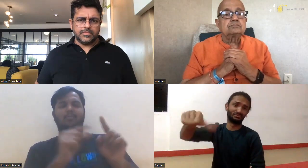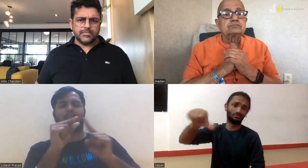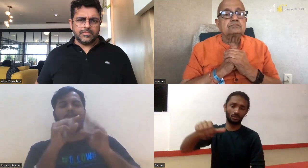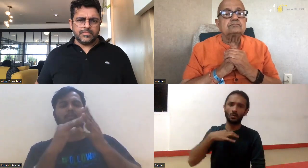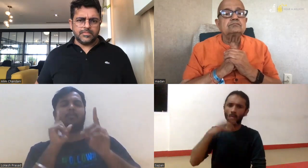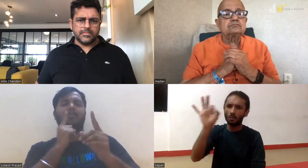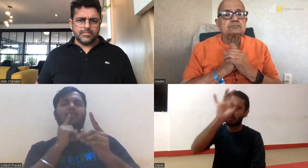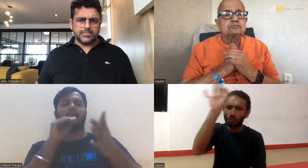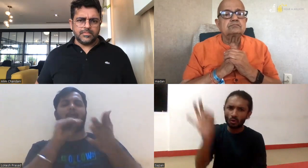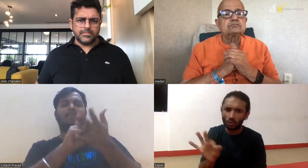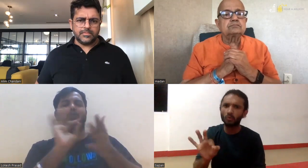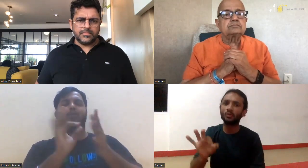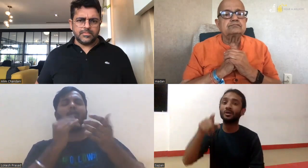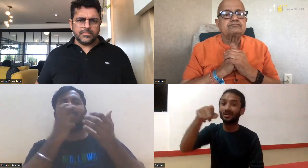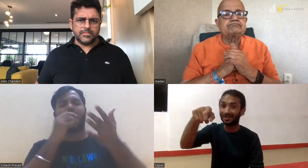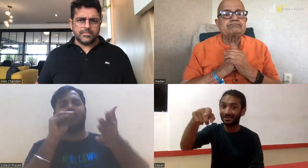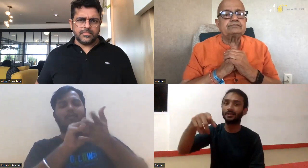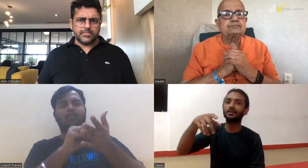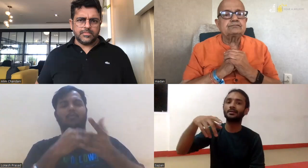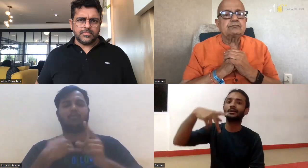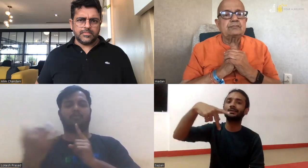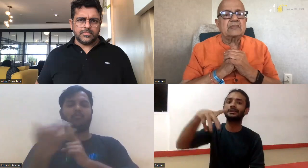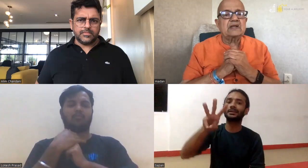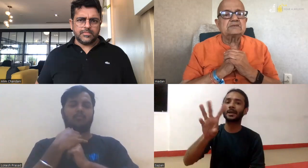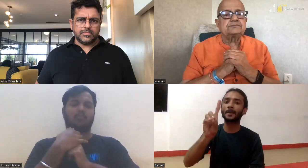In different groups in Maharashtra,